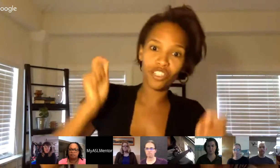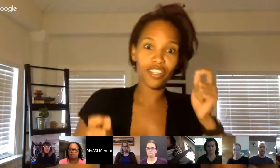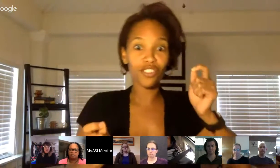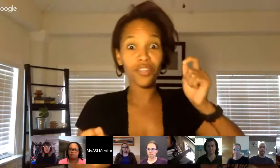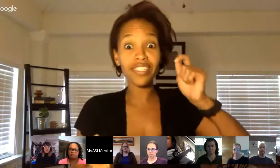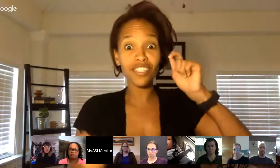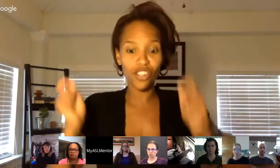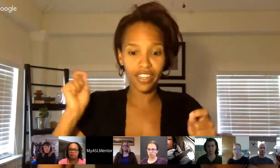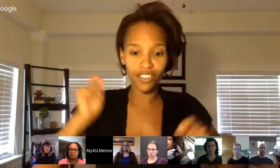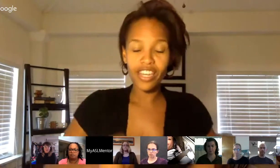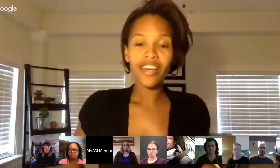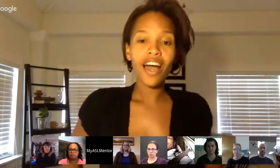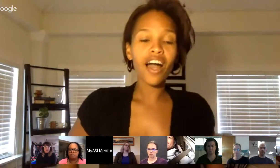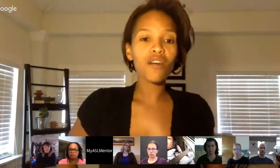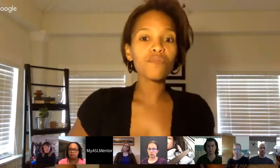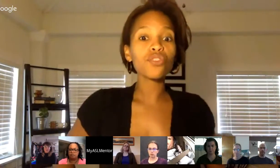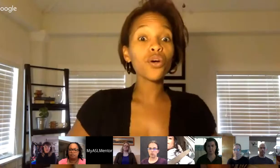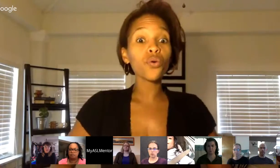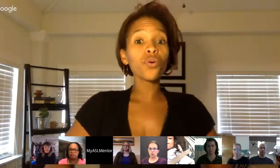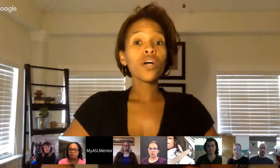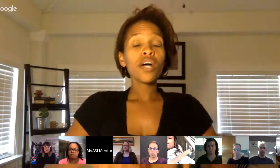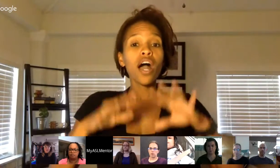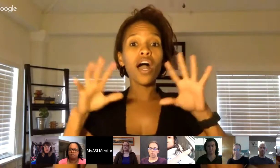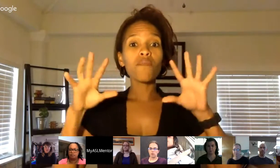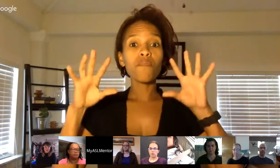change, I'll make a change. So this is a change.